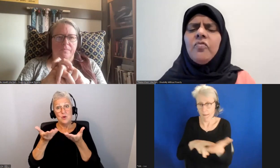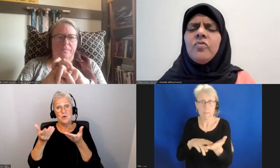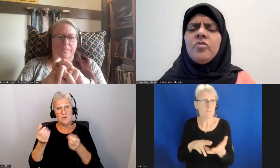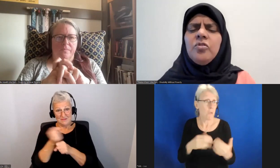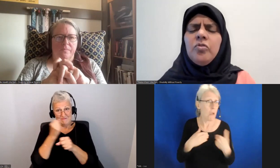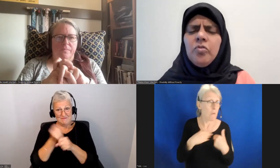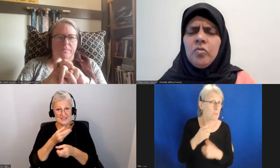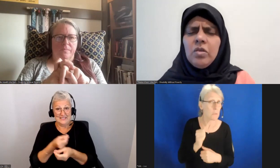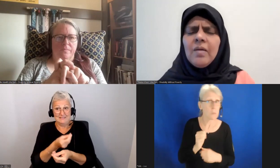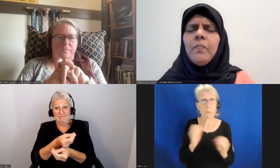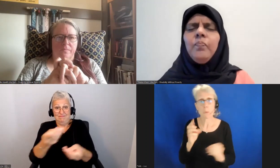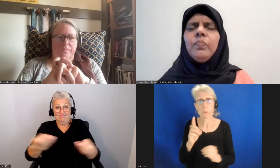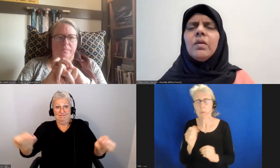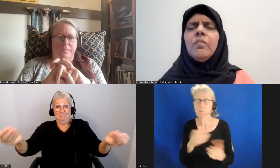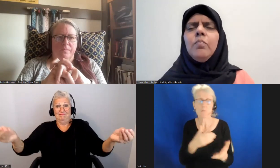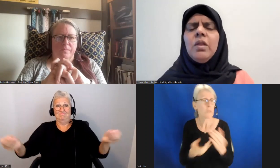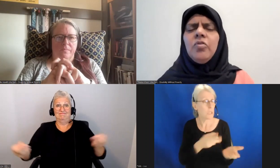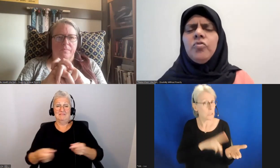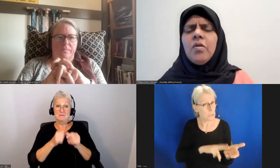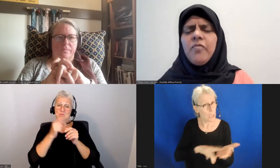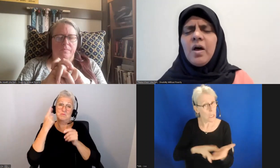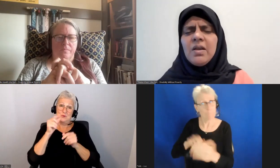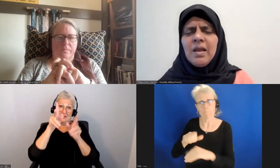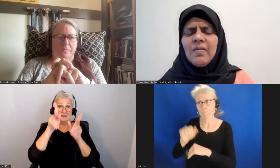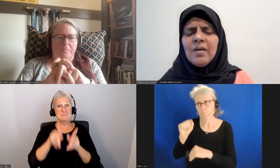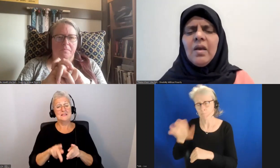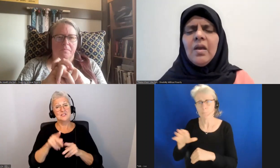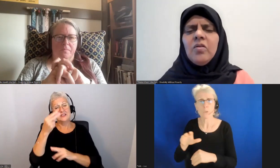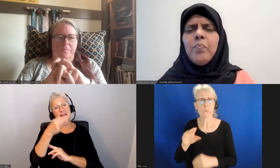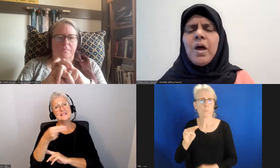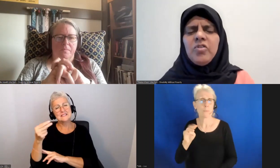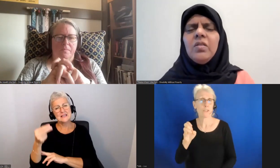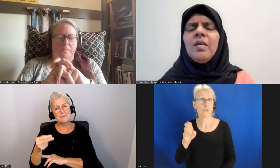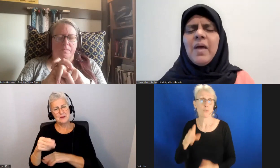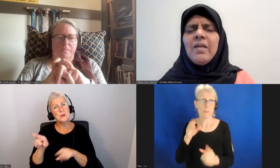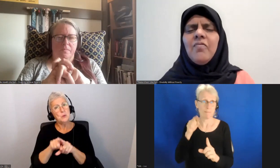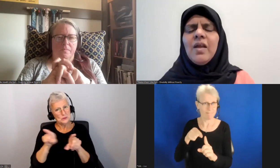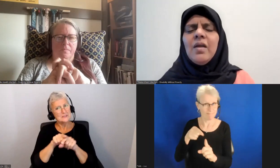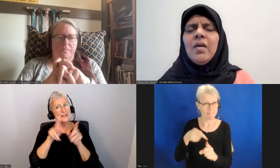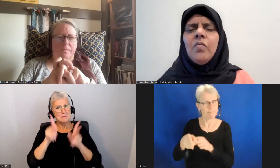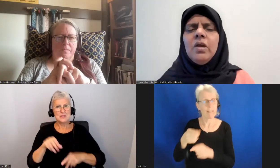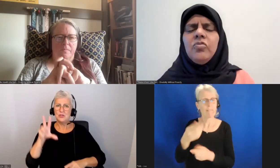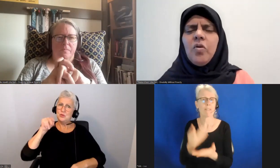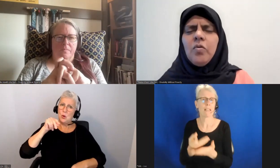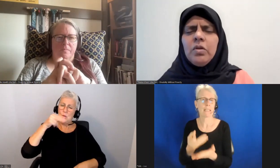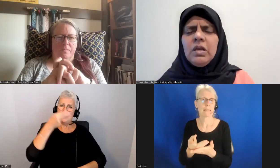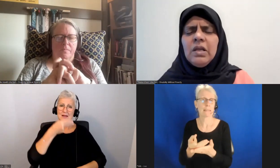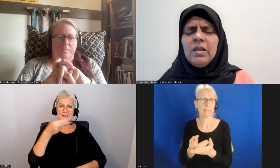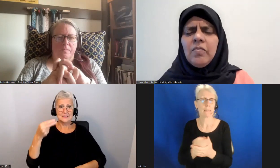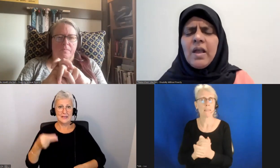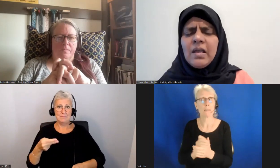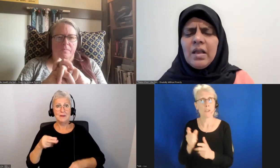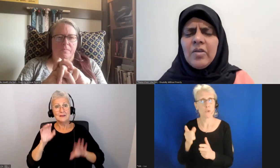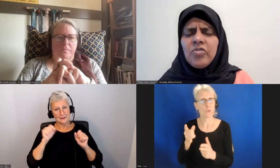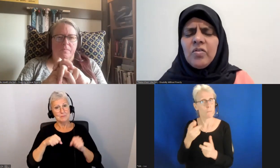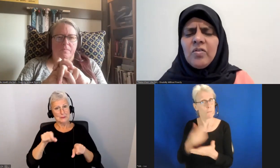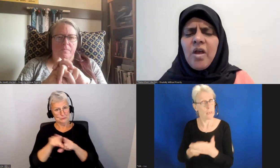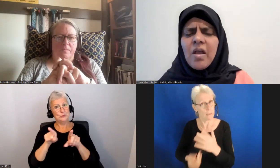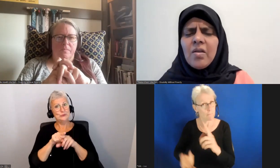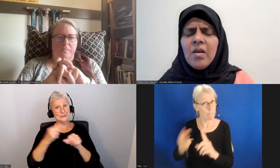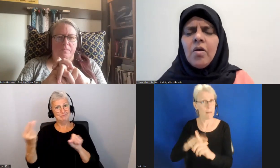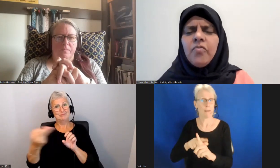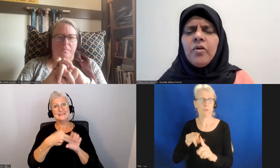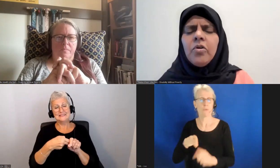mailing off to the Minister of Finance to budget the benefit. We don't need the